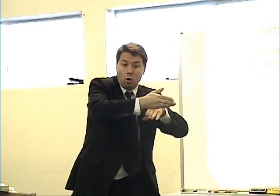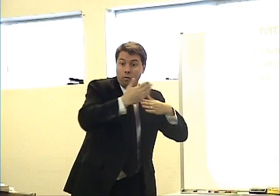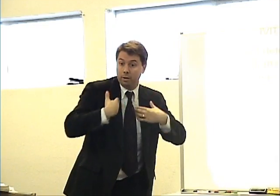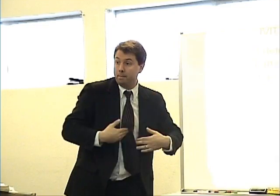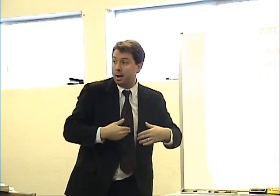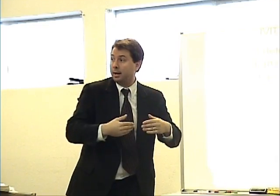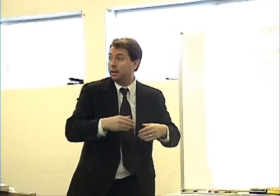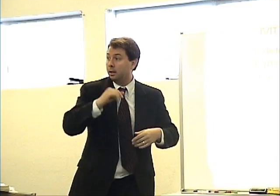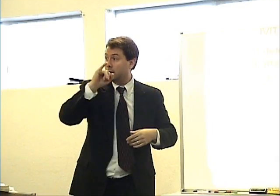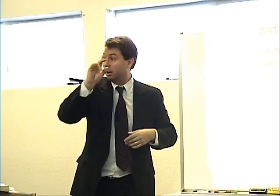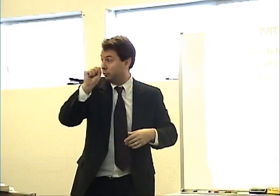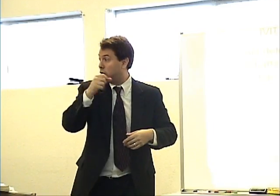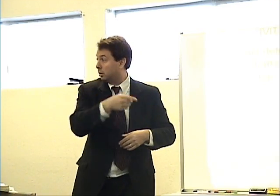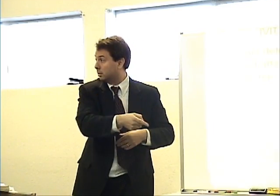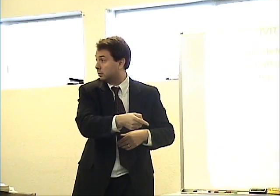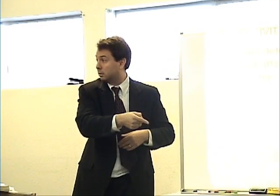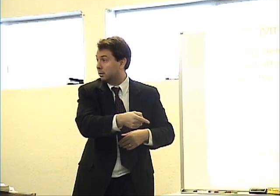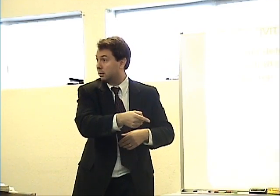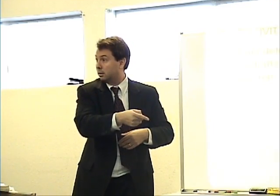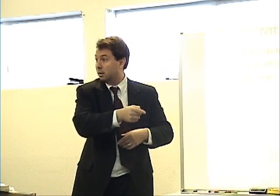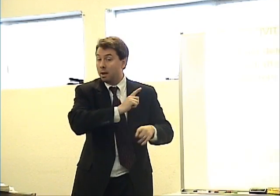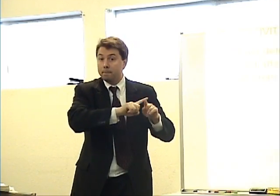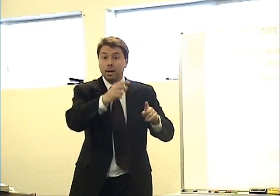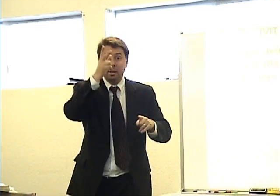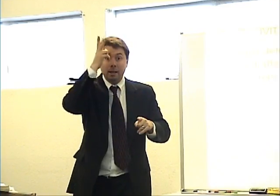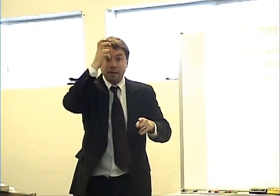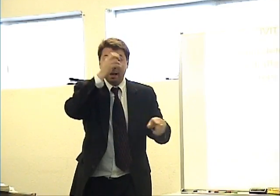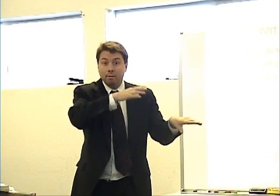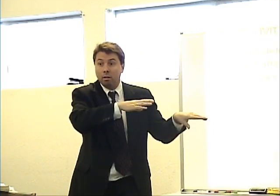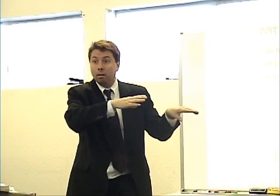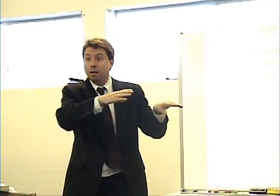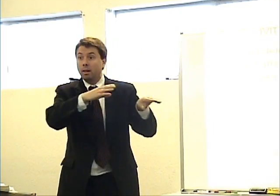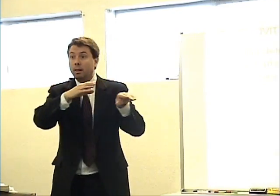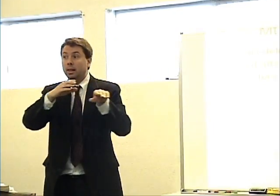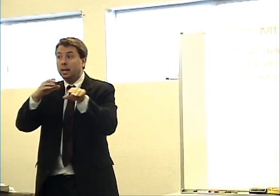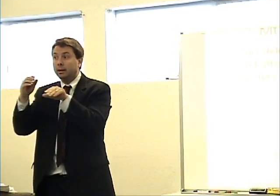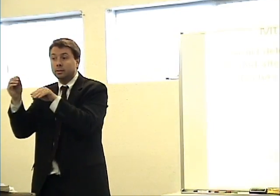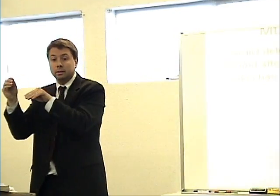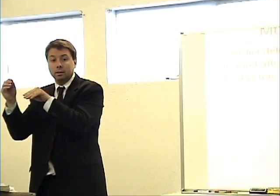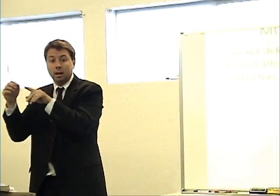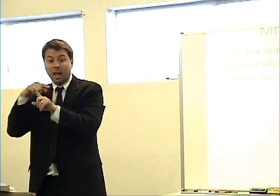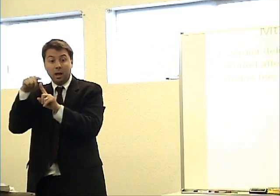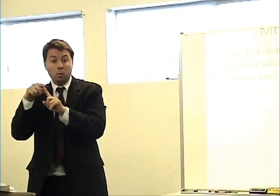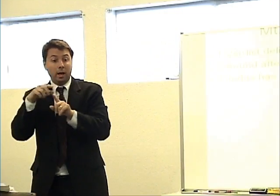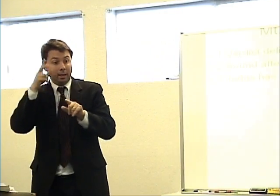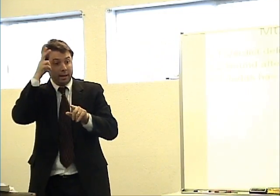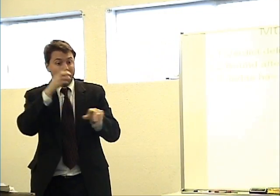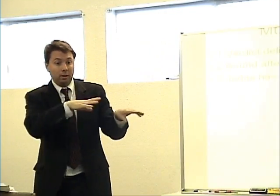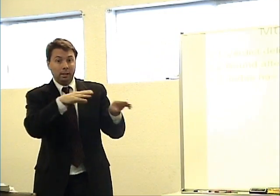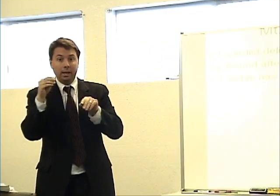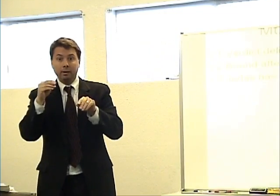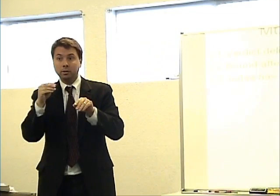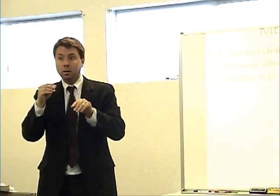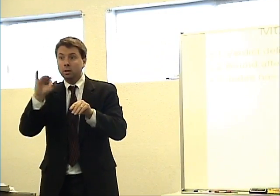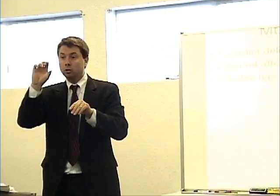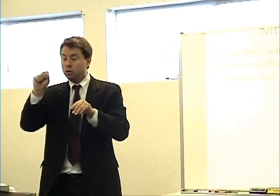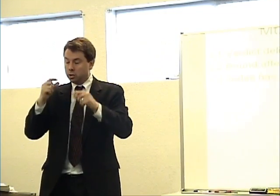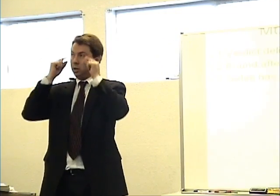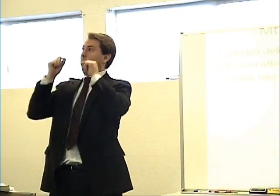over the body of Judas. But the devil leaves. And when the devil leaves, Judas wakes